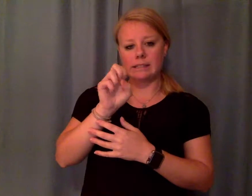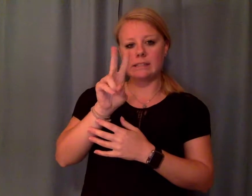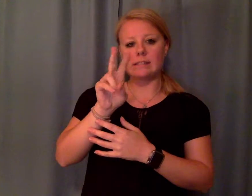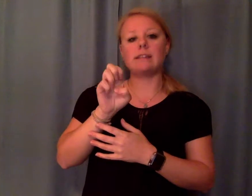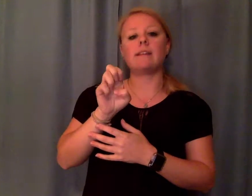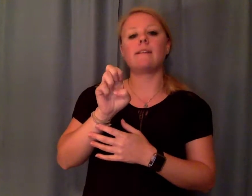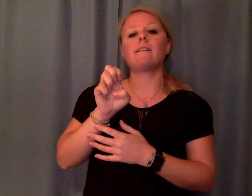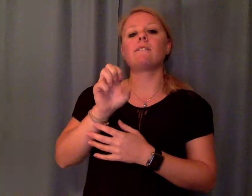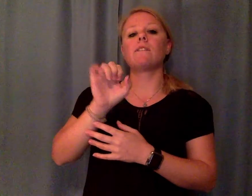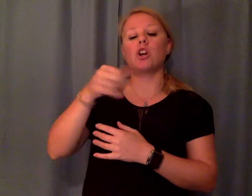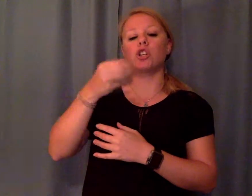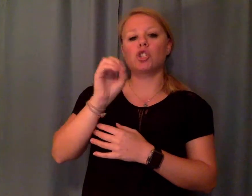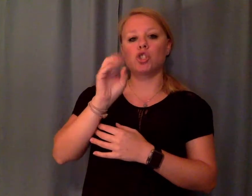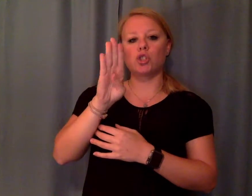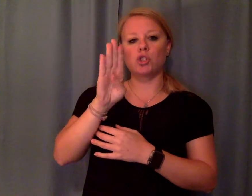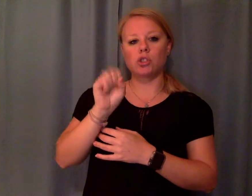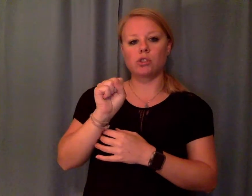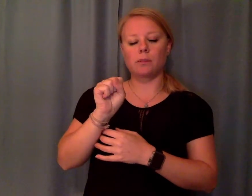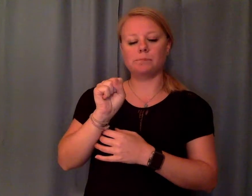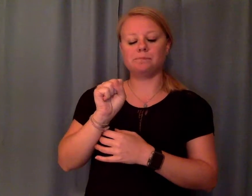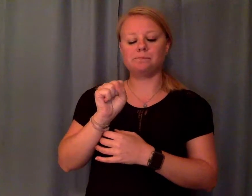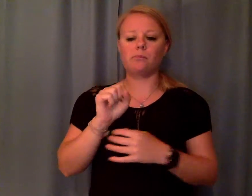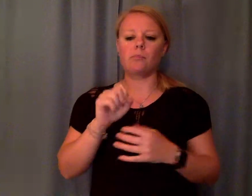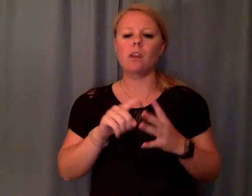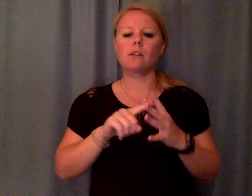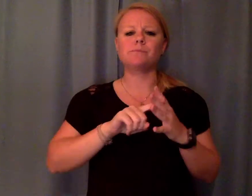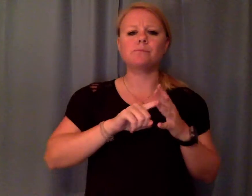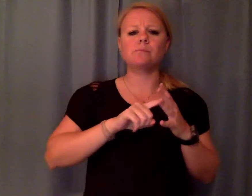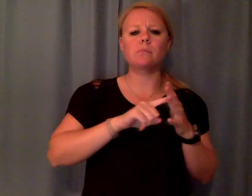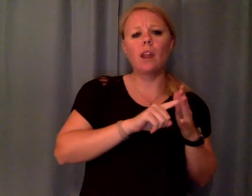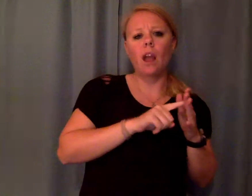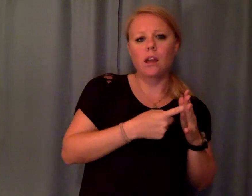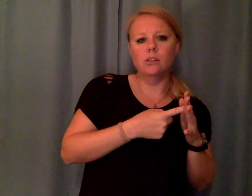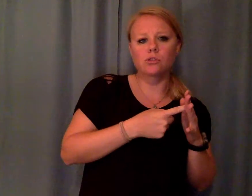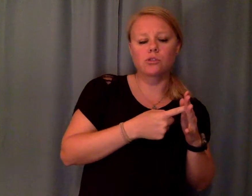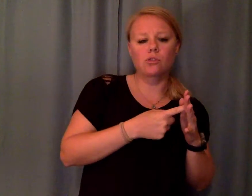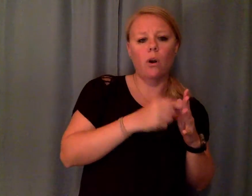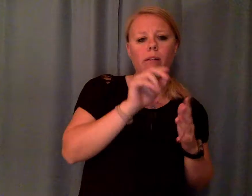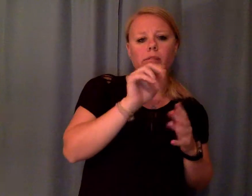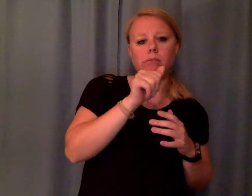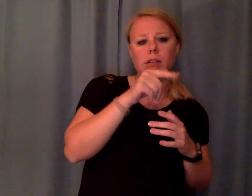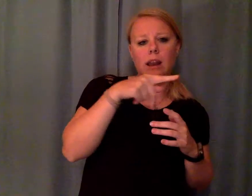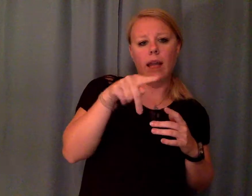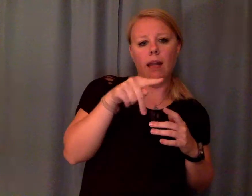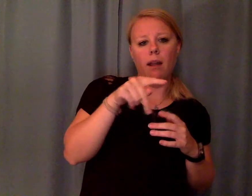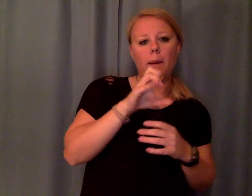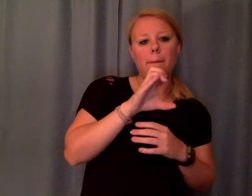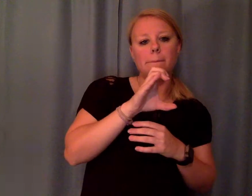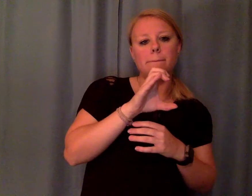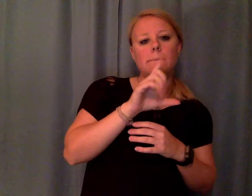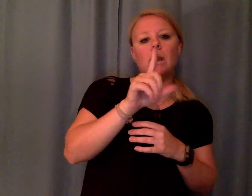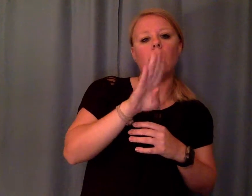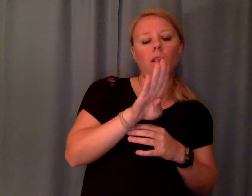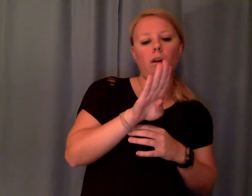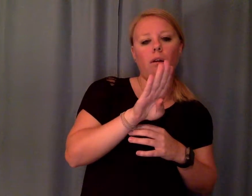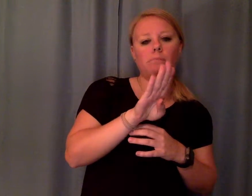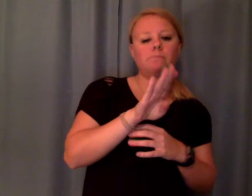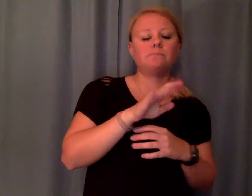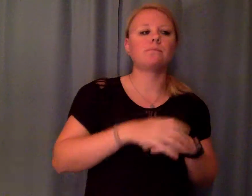school, and a teacher at my school is kindly sponsoring my app club. Any student at my